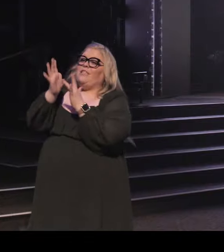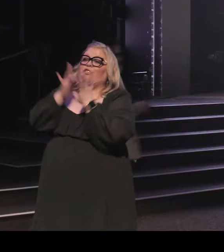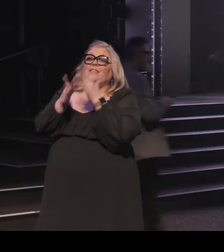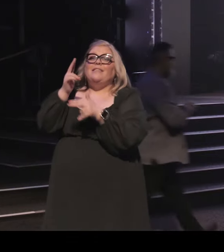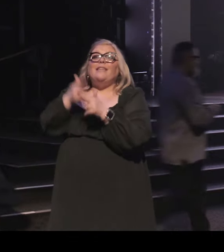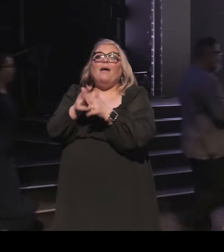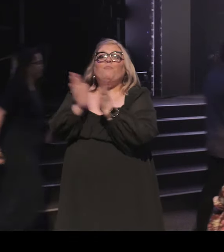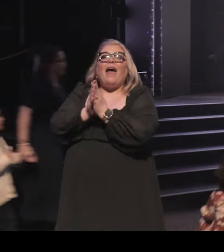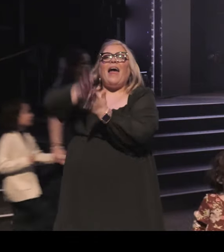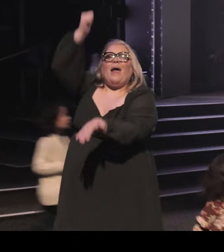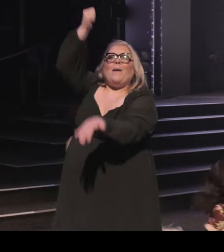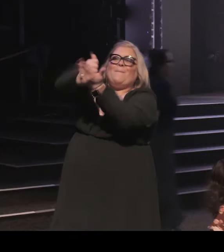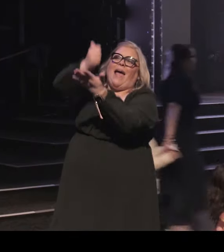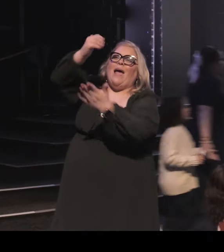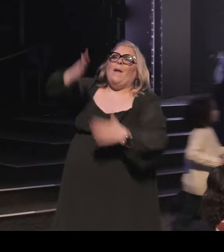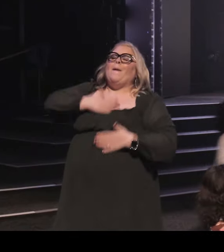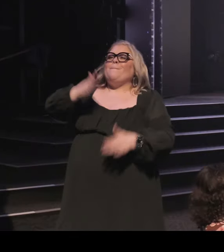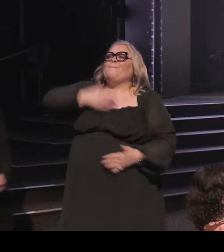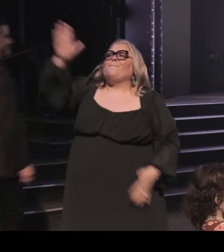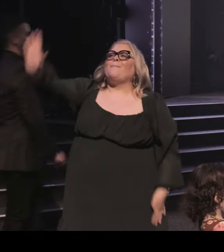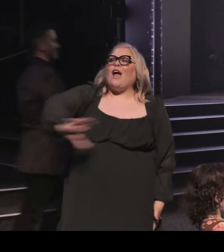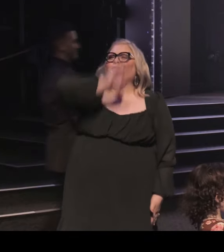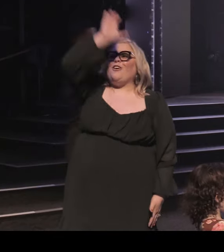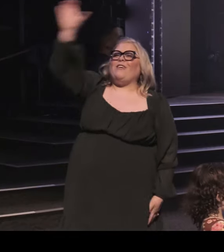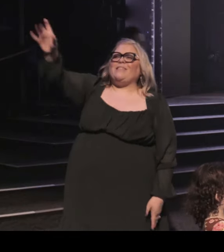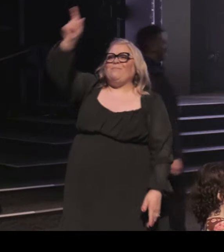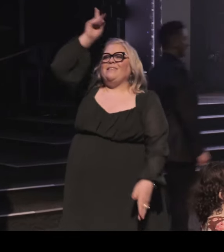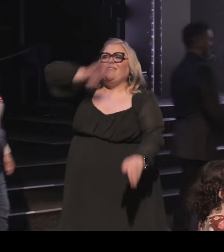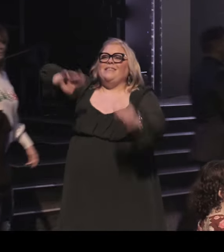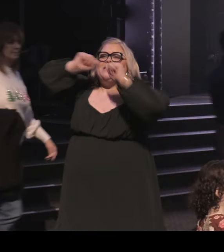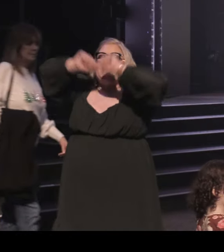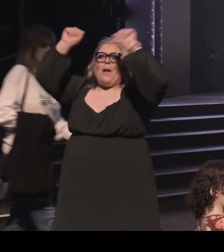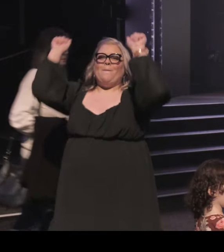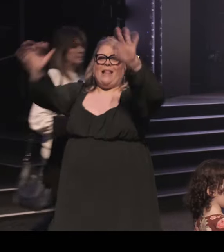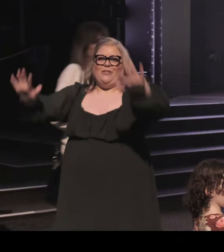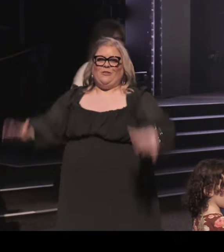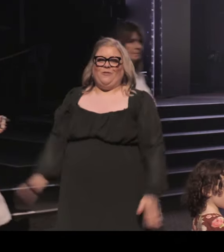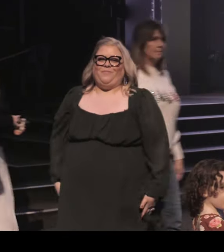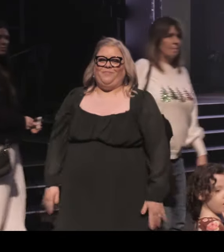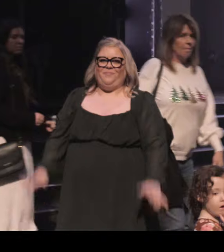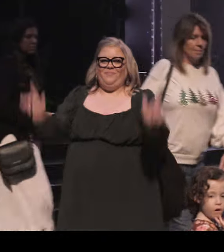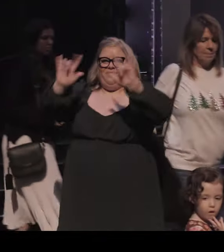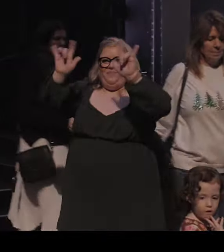Jesus' name. Amen. Merry Christmas to you. God bless you. Have a wonderful Christmas.